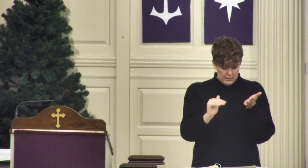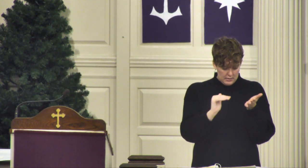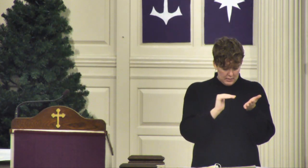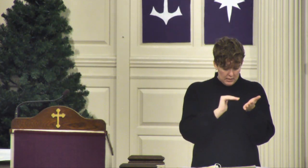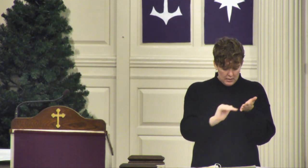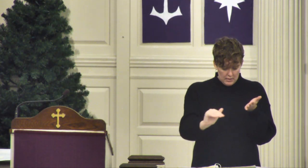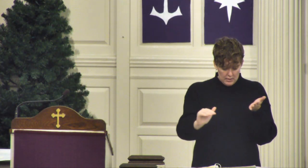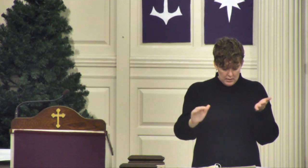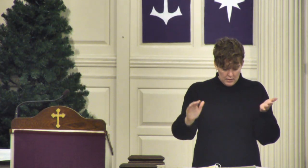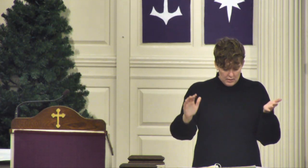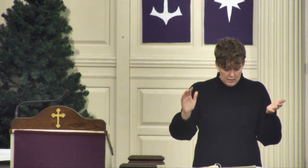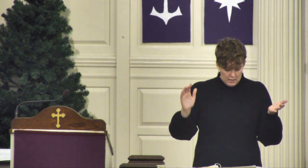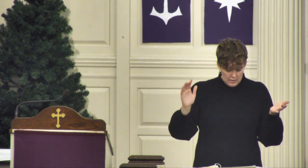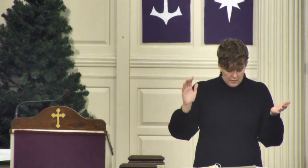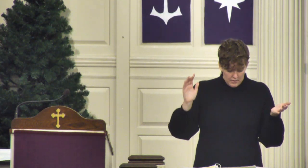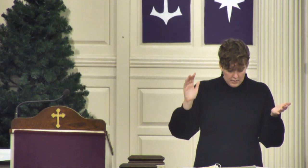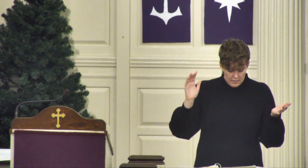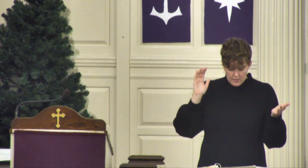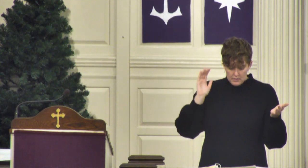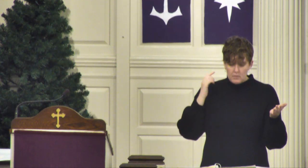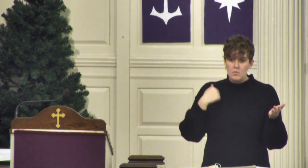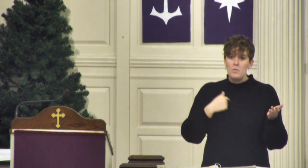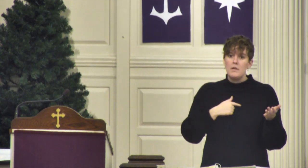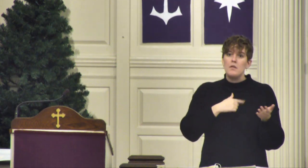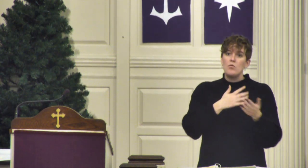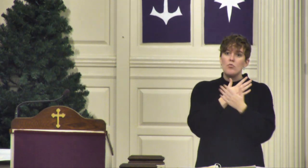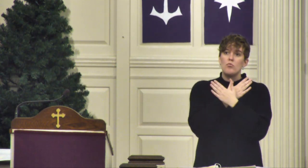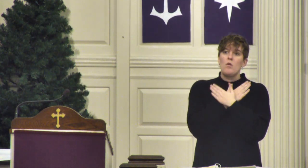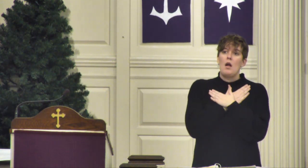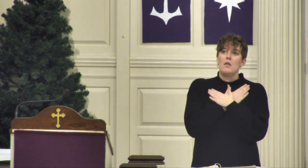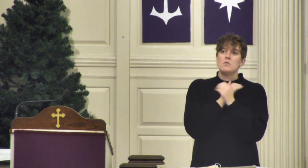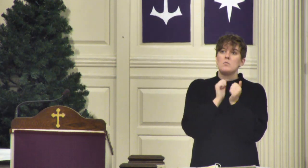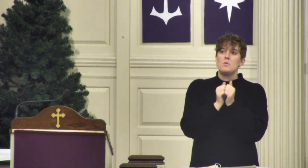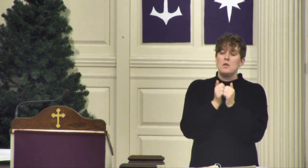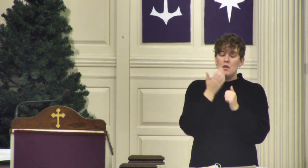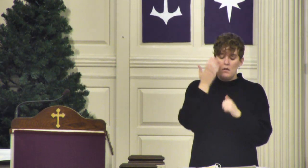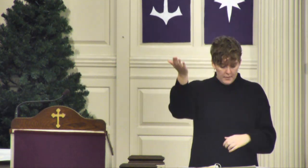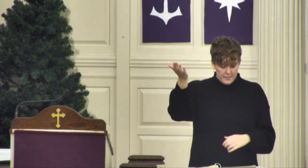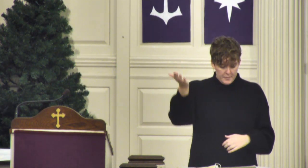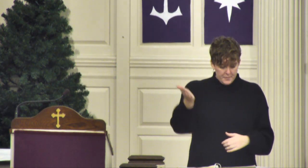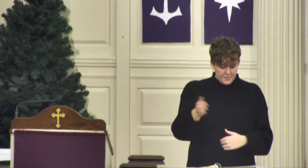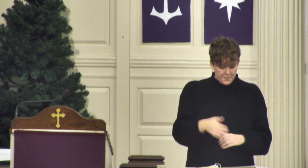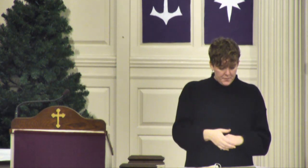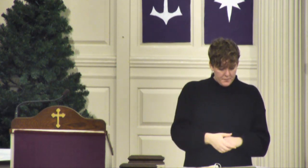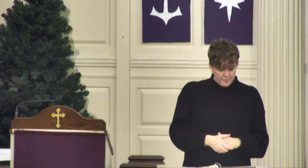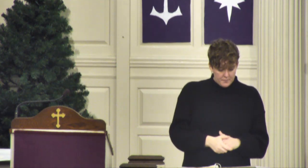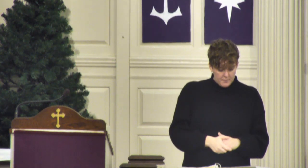us. Let us find our rest in thee.